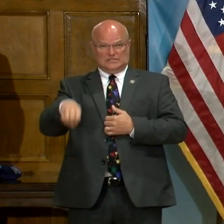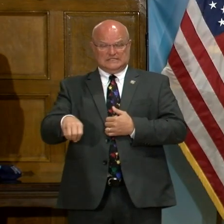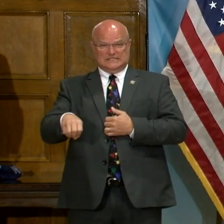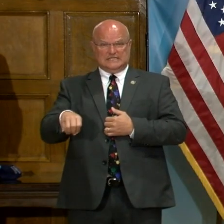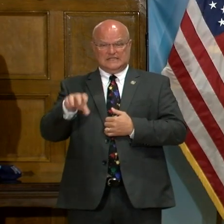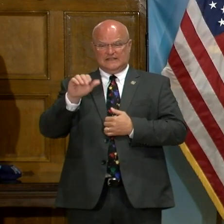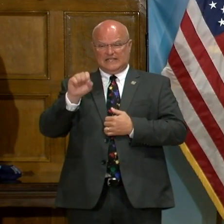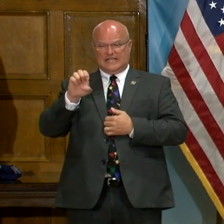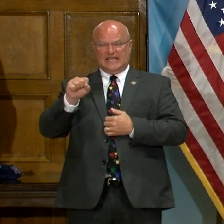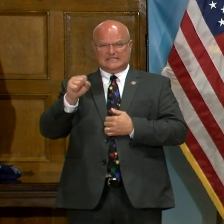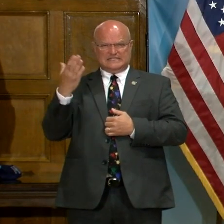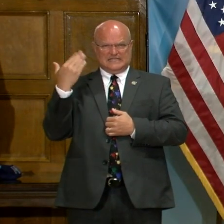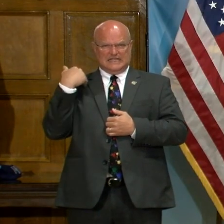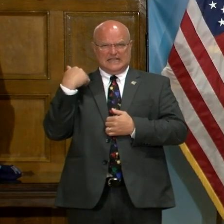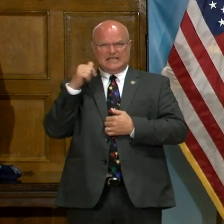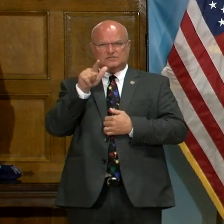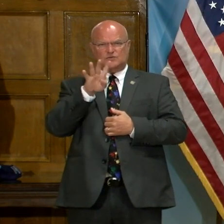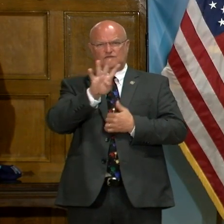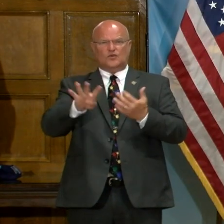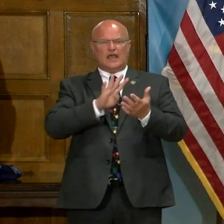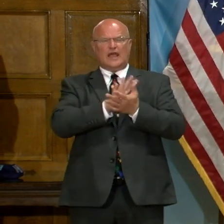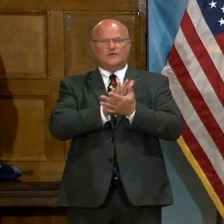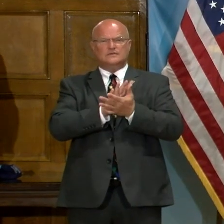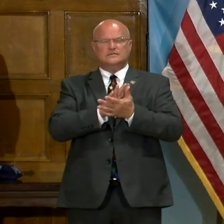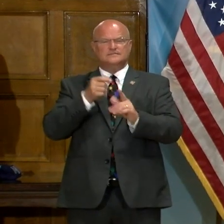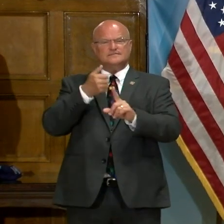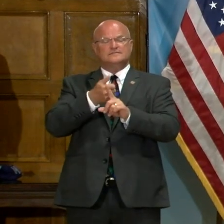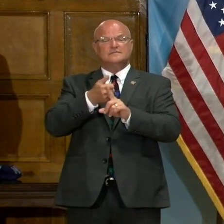of our cases from the last 24 hours.